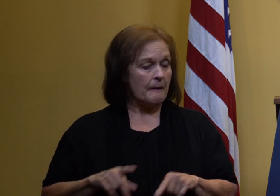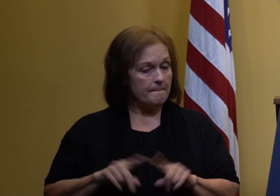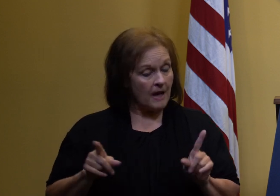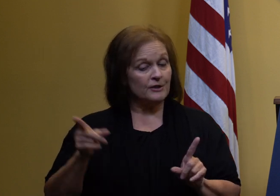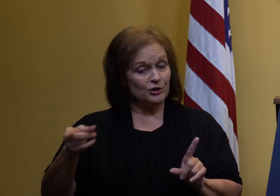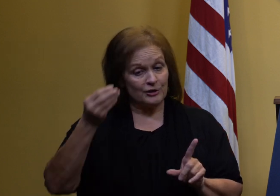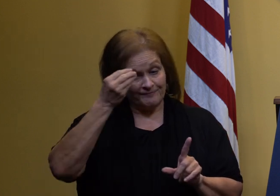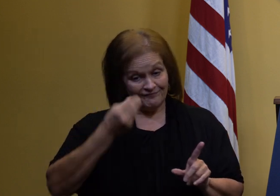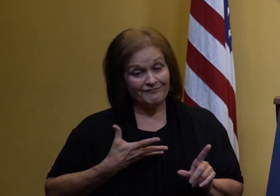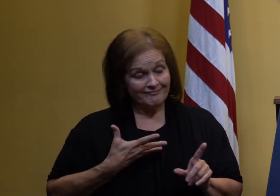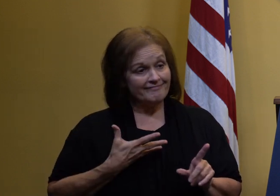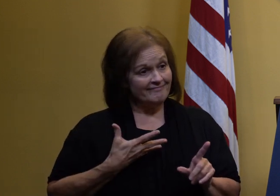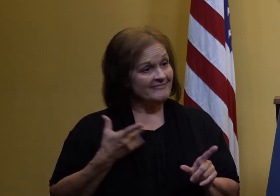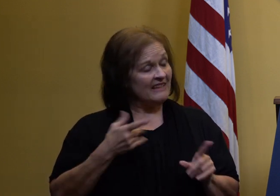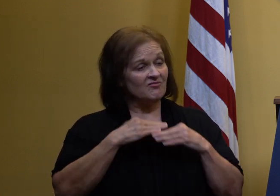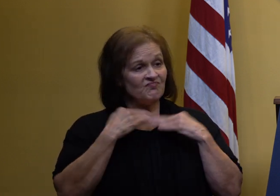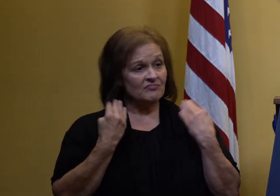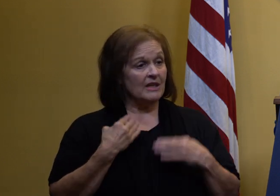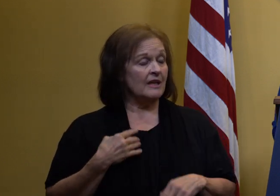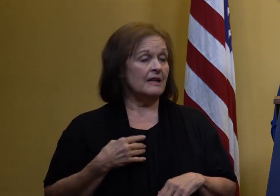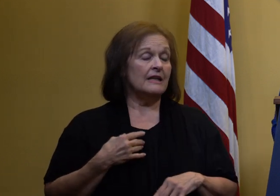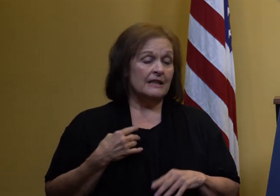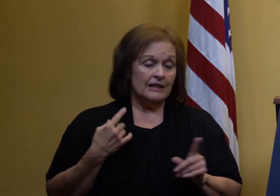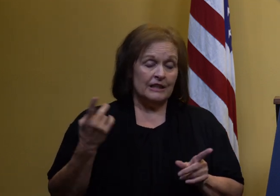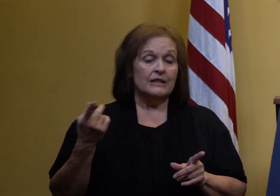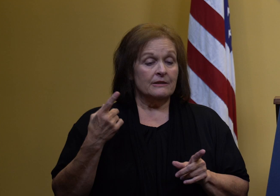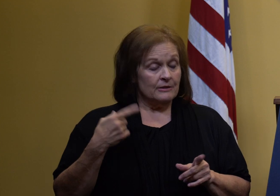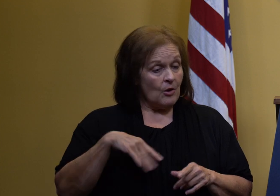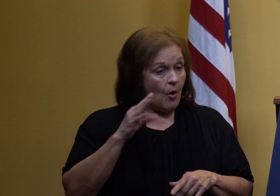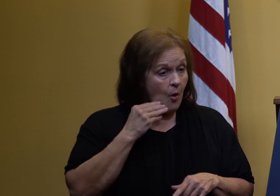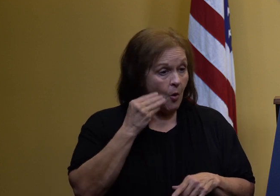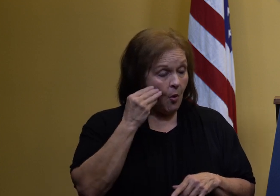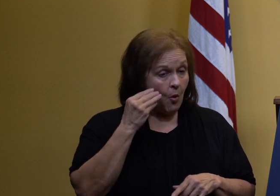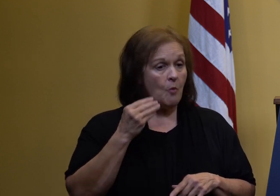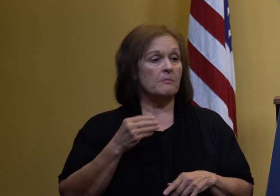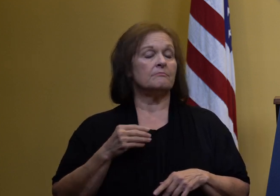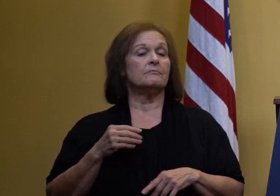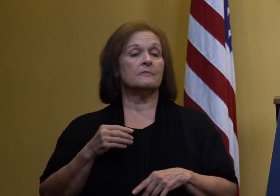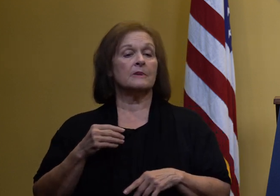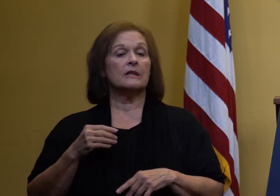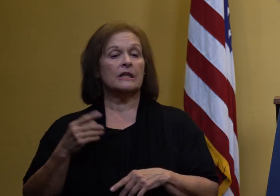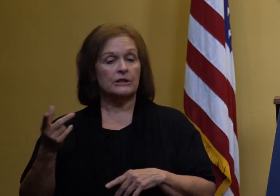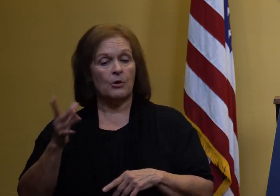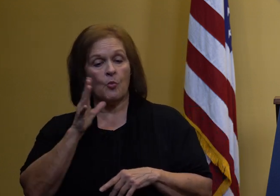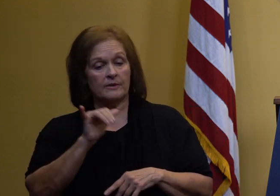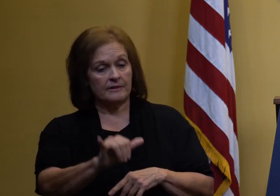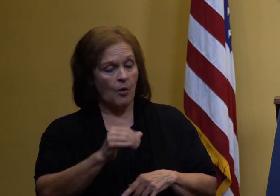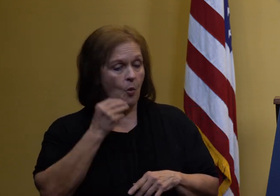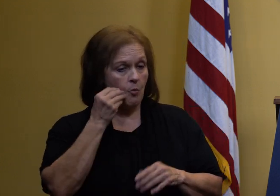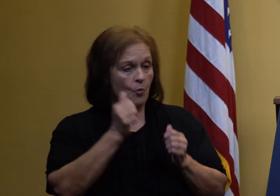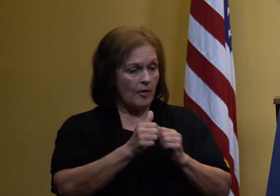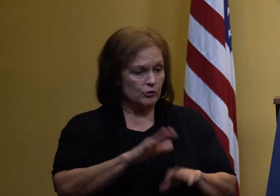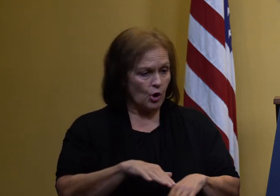But she's going to go home. She has nowhere, meaning she hadn't thought about the next, because she's going to go home and be with her children,